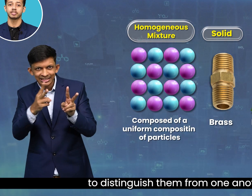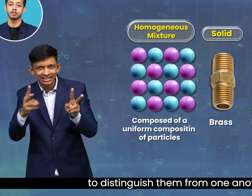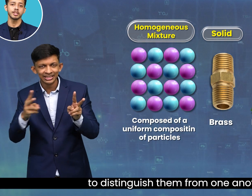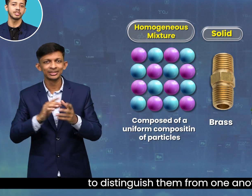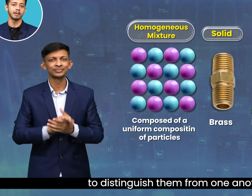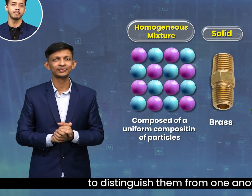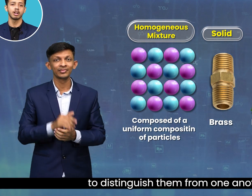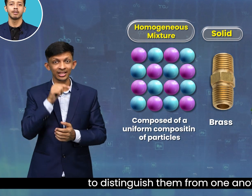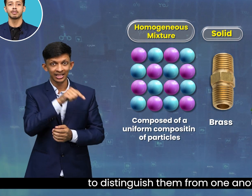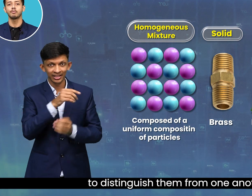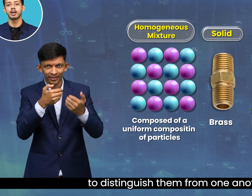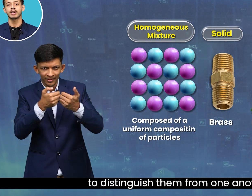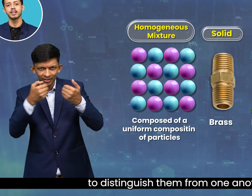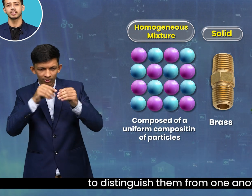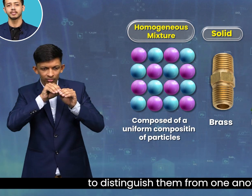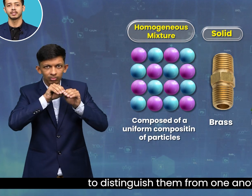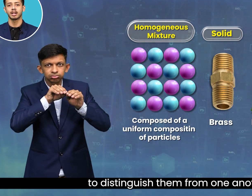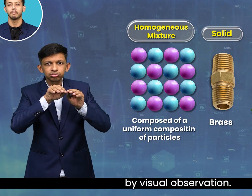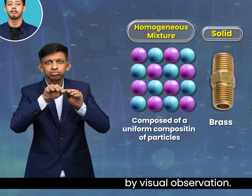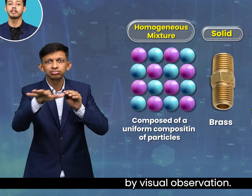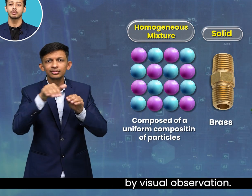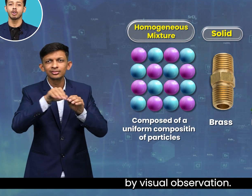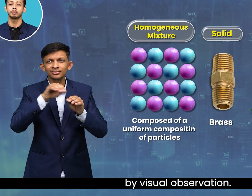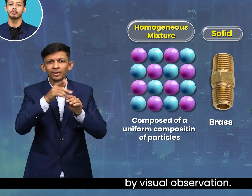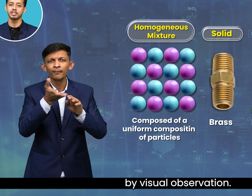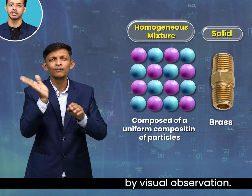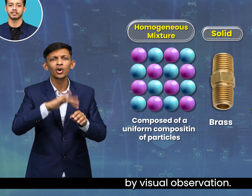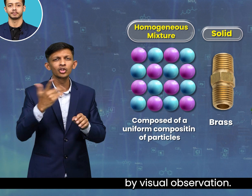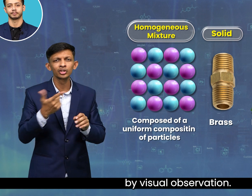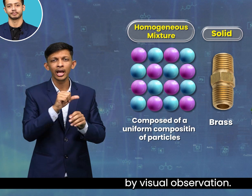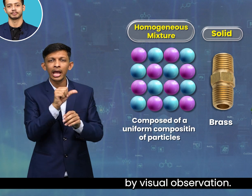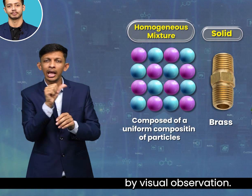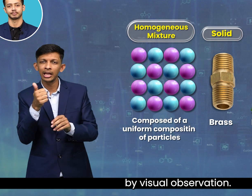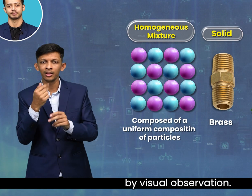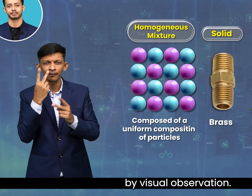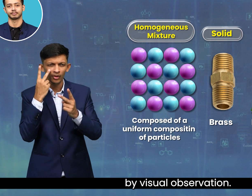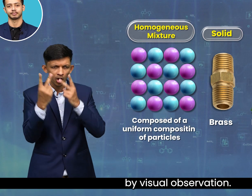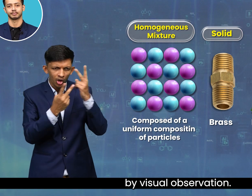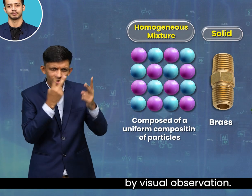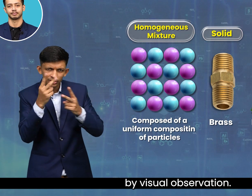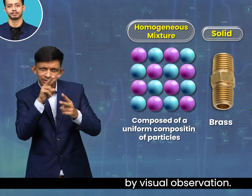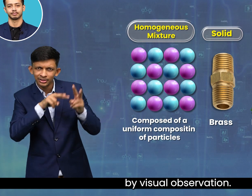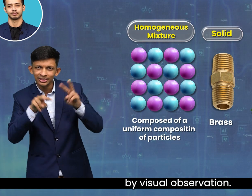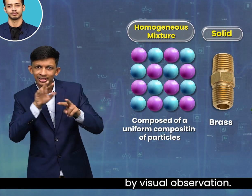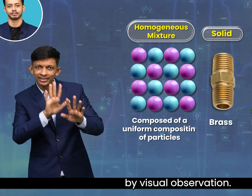to distinguish them from one another by visual observation.